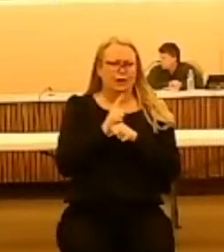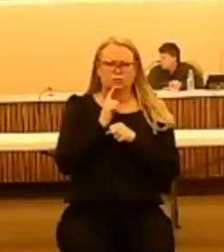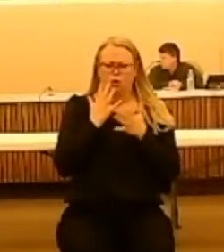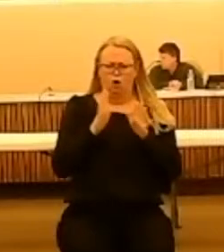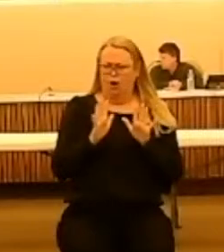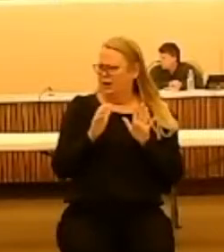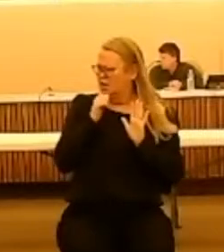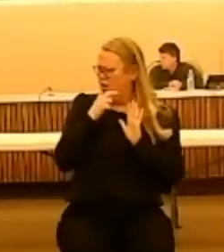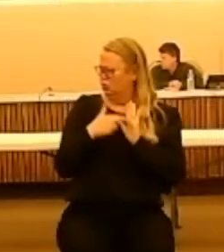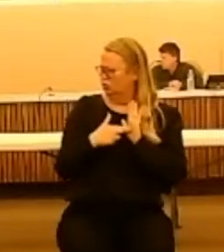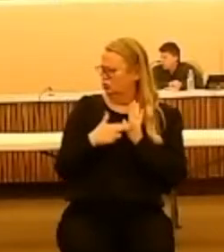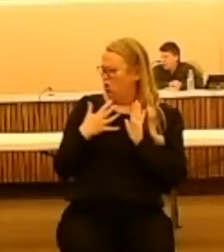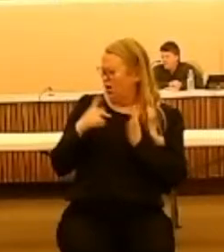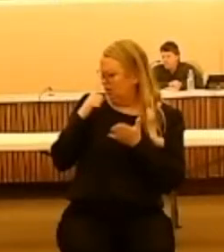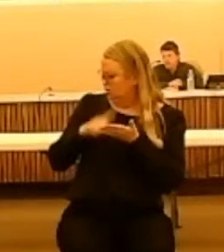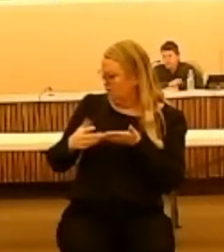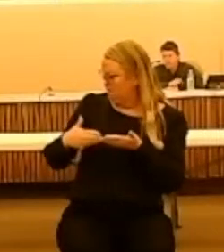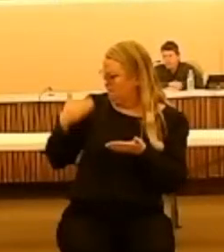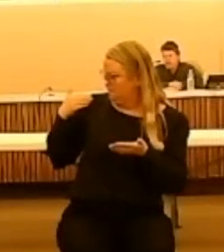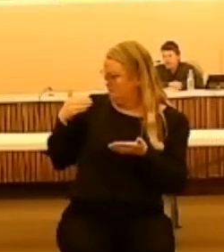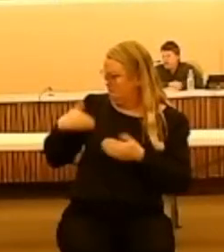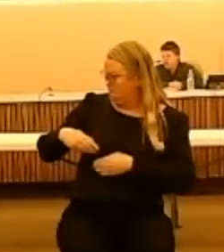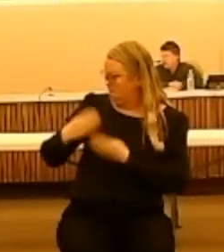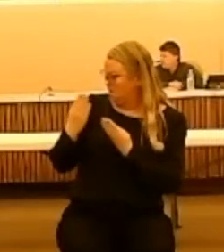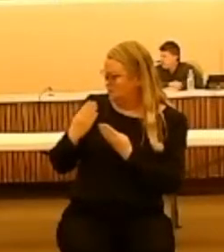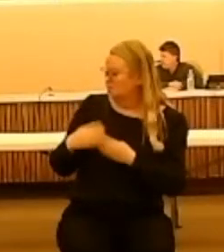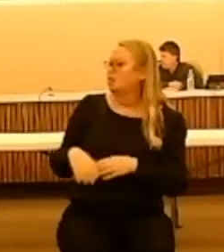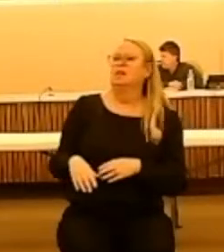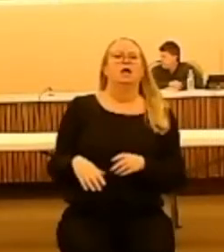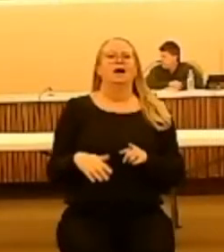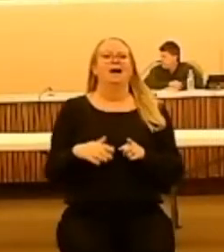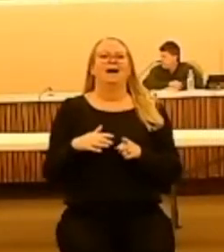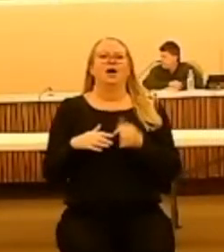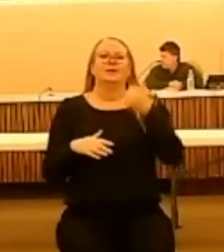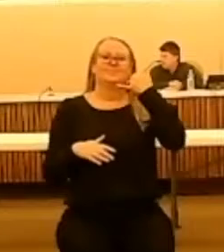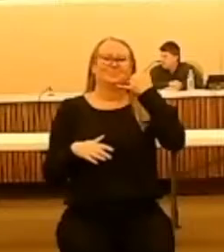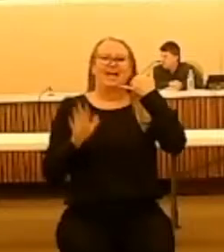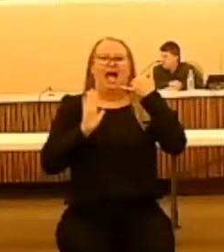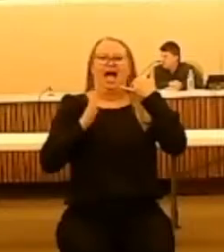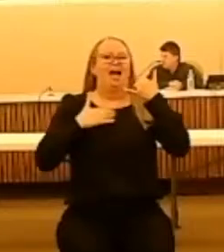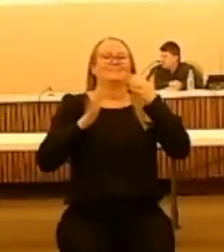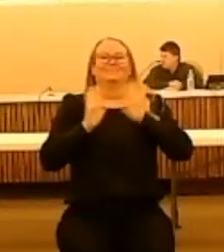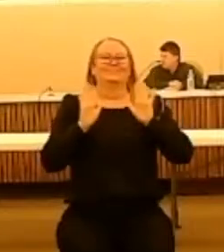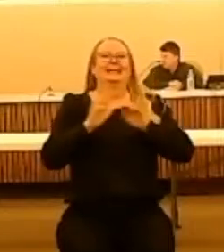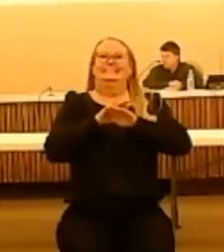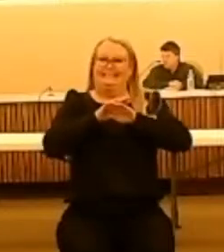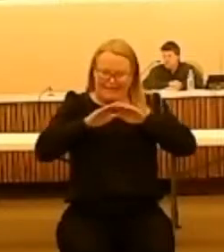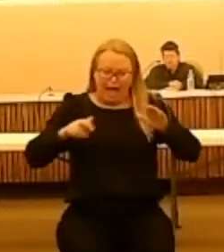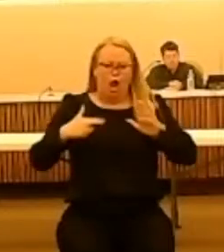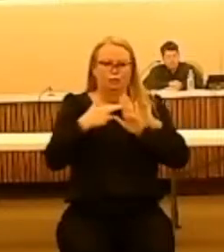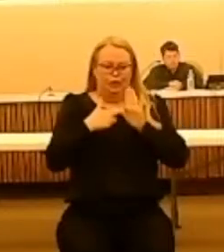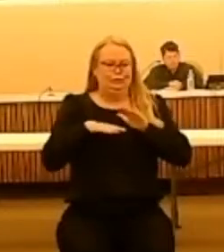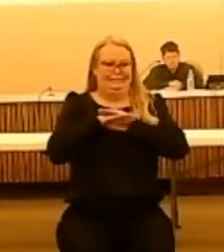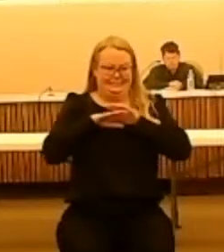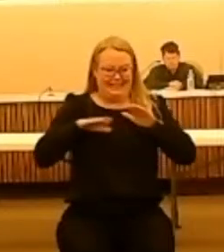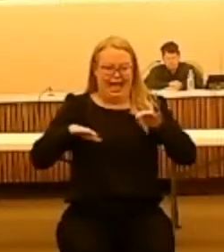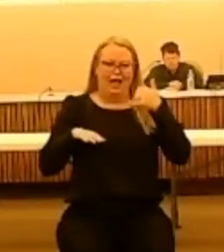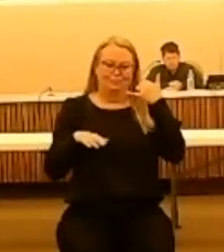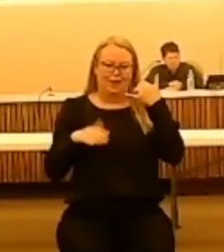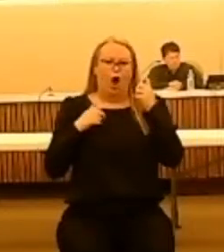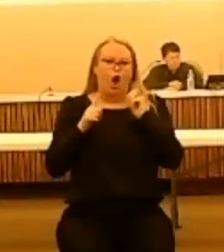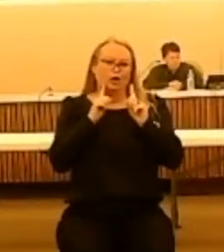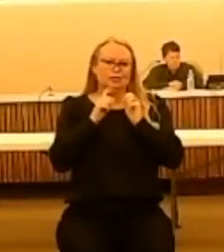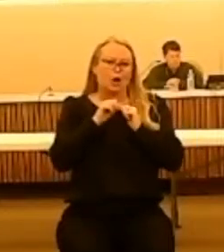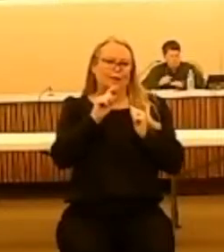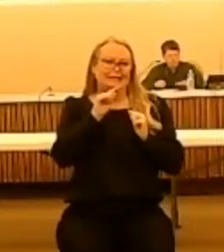isn't registered? I do know that it's not registered. I have spoken with Tina before we had transferred the